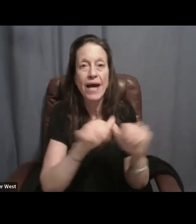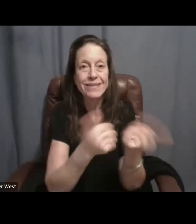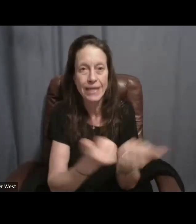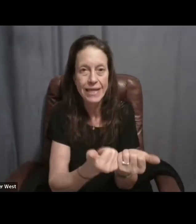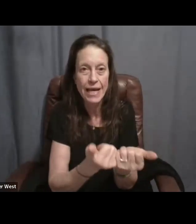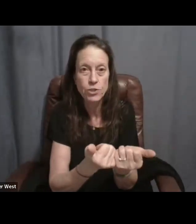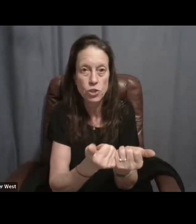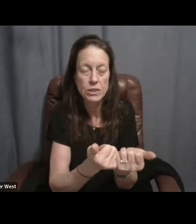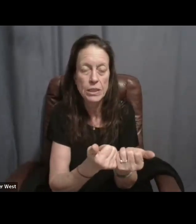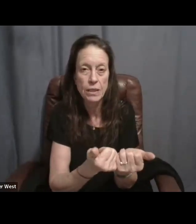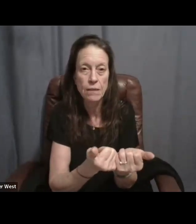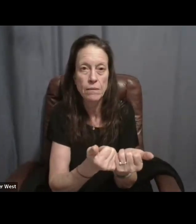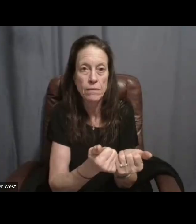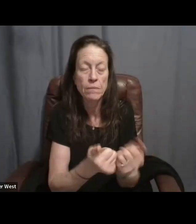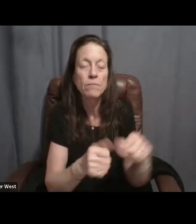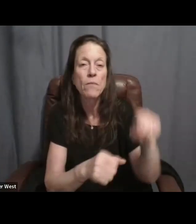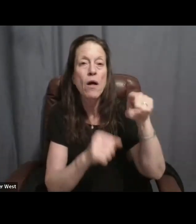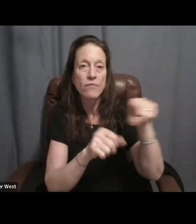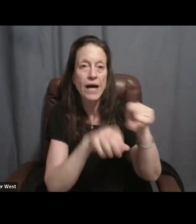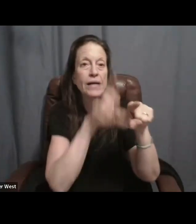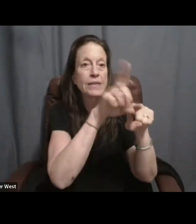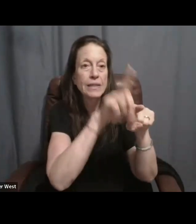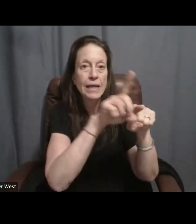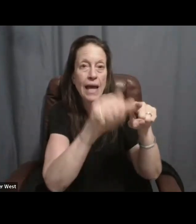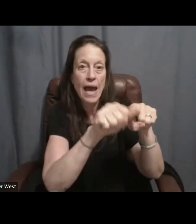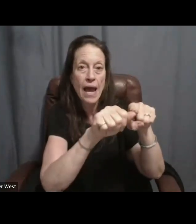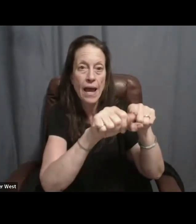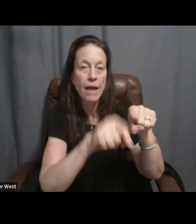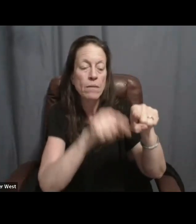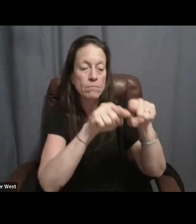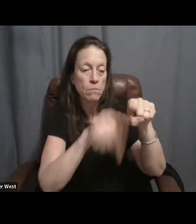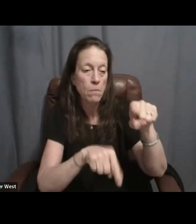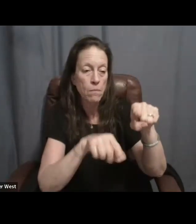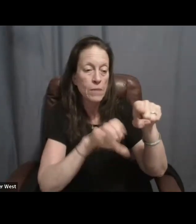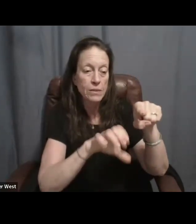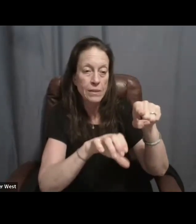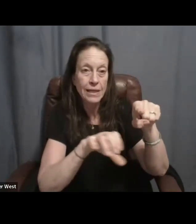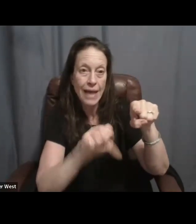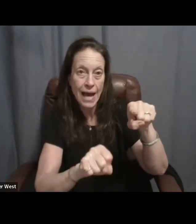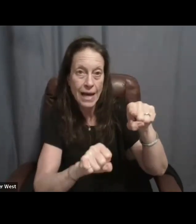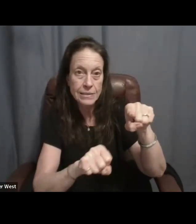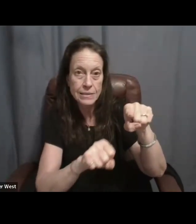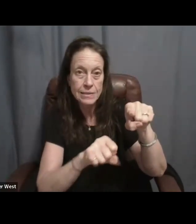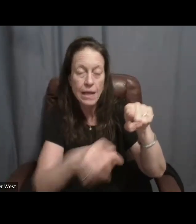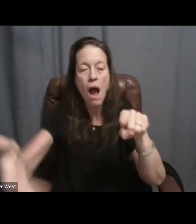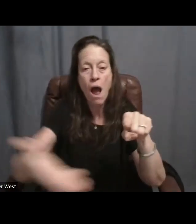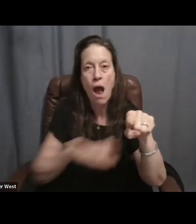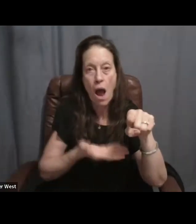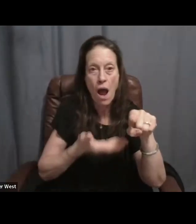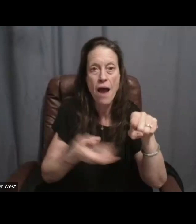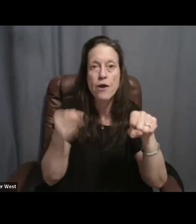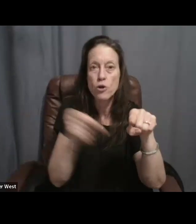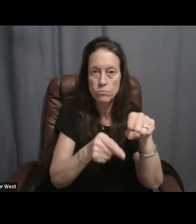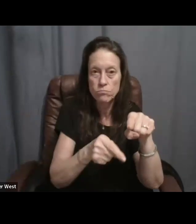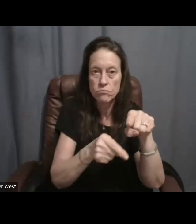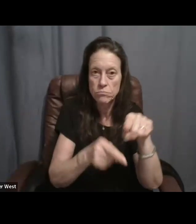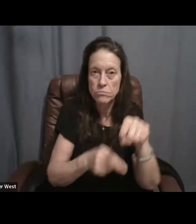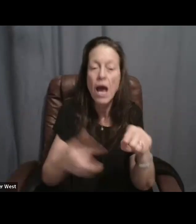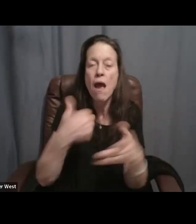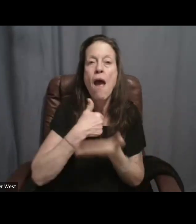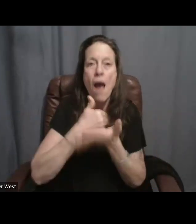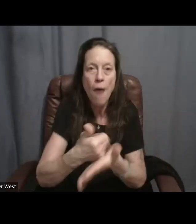that the DDA has hired for you to help you essentially get in all of your paperwork and help you